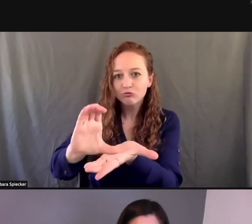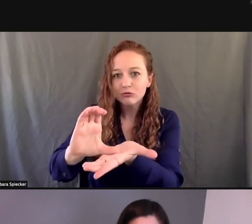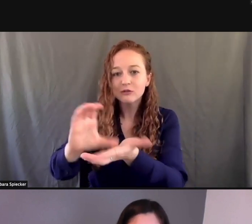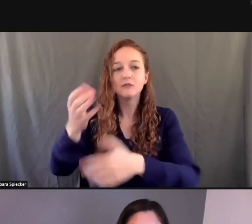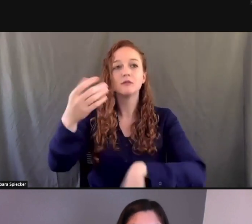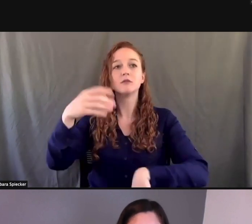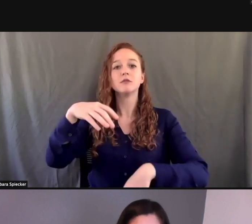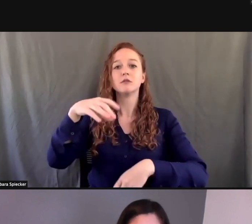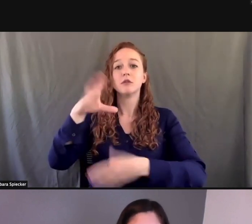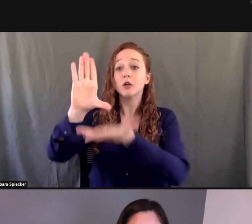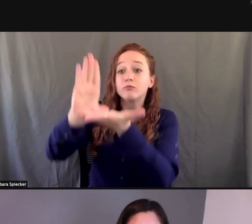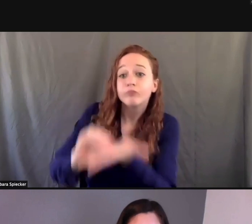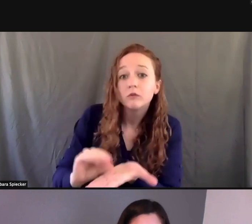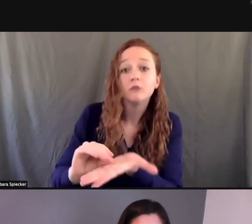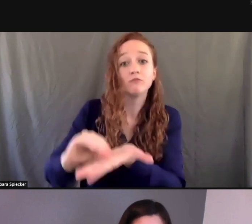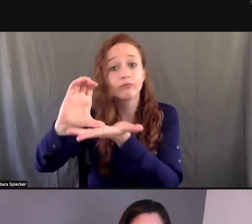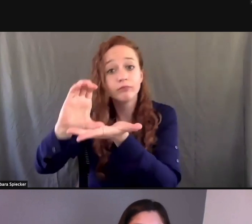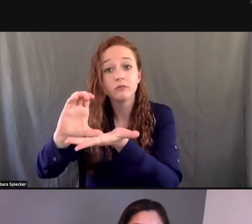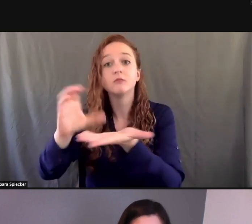we just pick up signs.